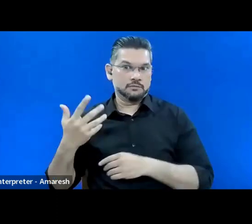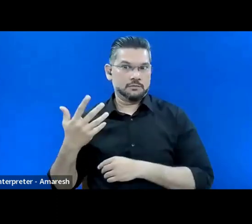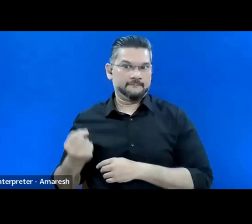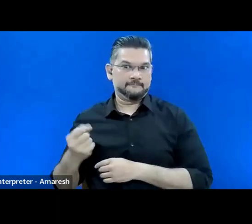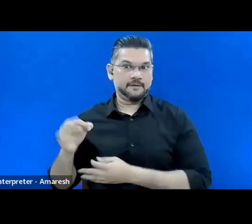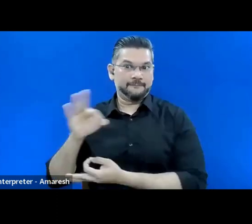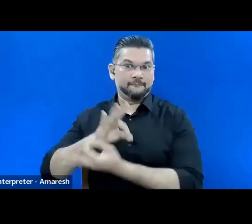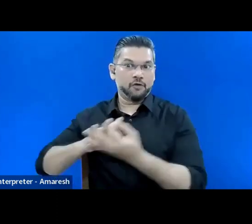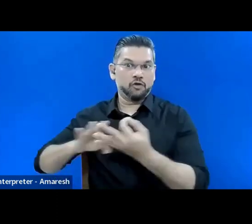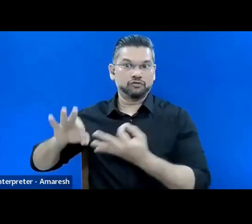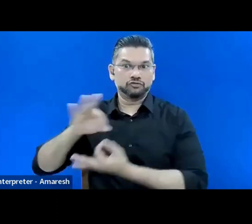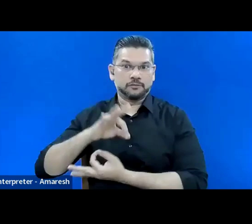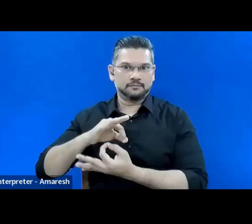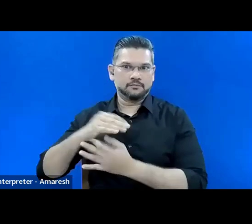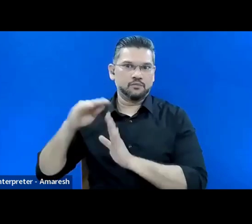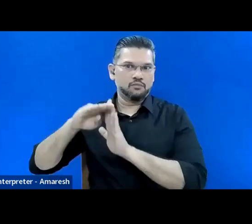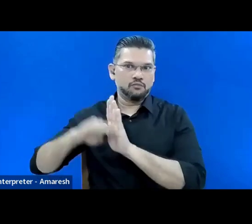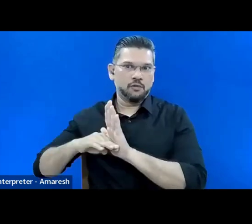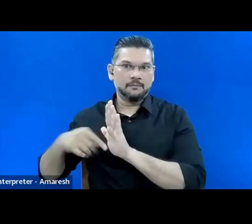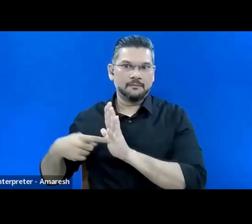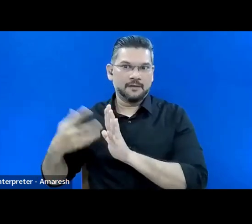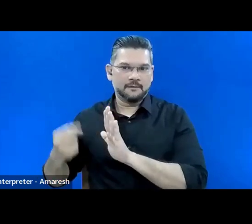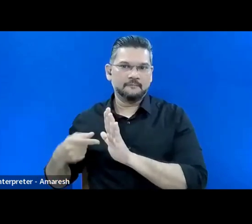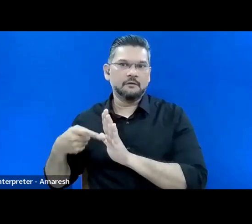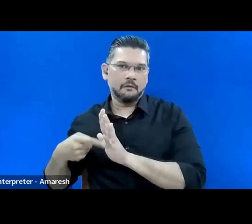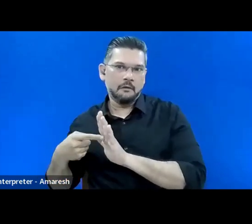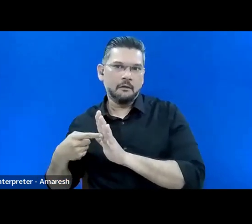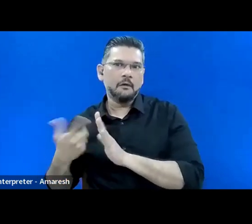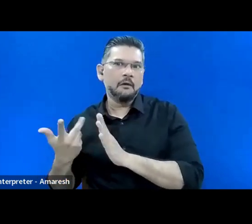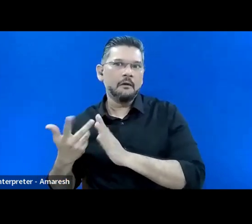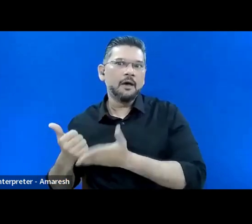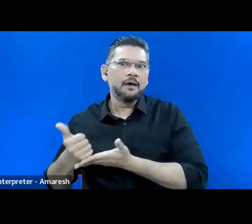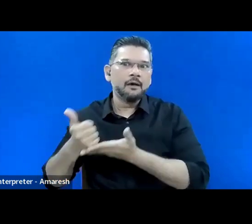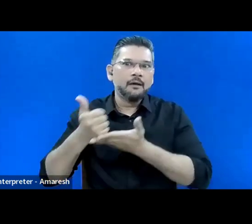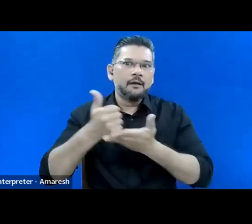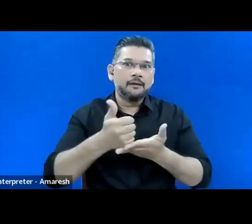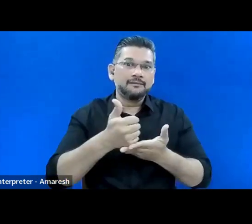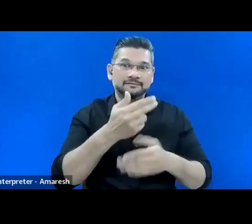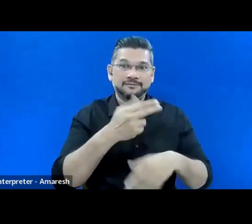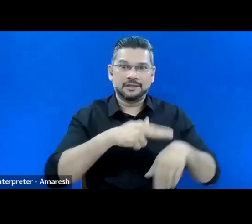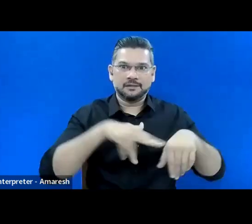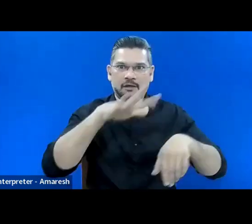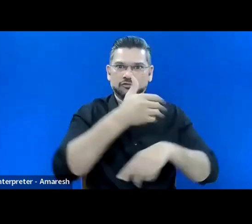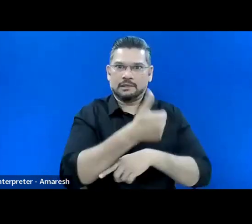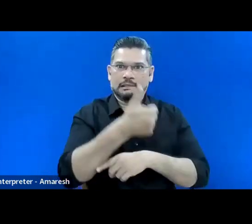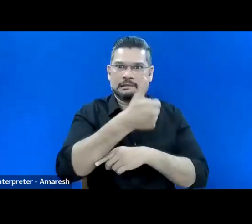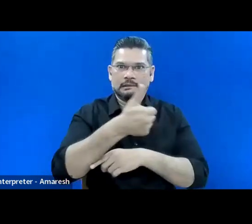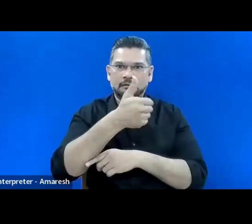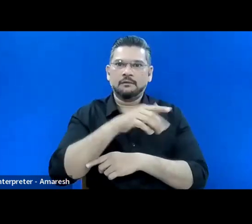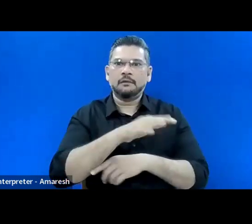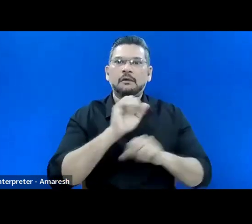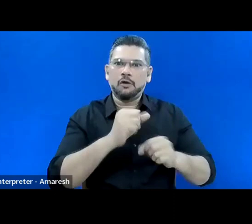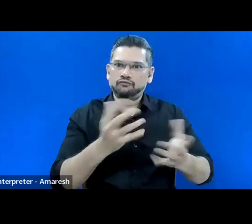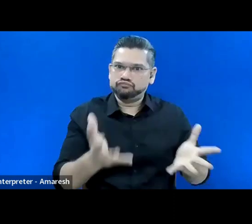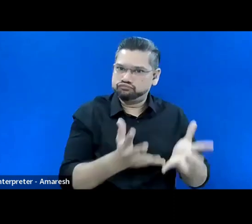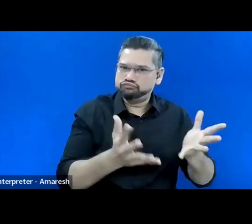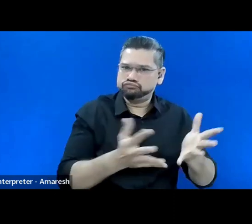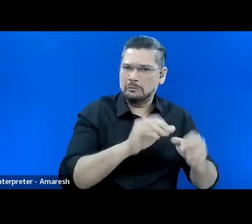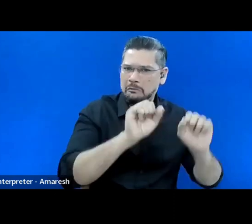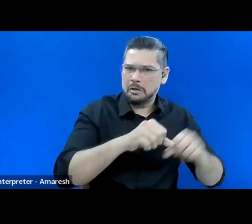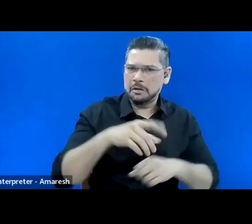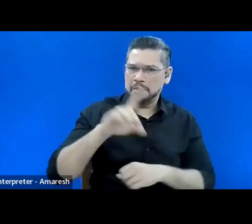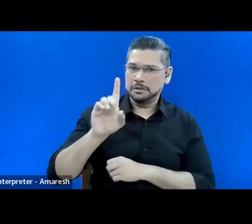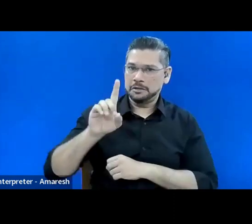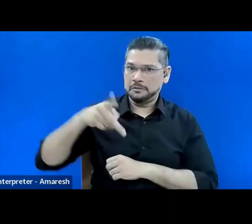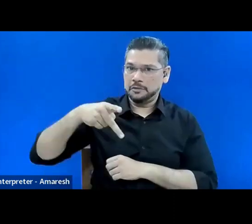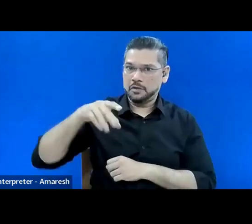in terms of supporting the national leaders for forming their own national DPOs and establish a momentum in the country for the